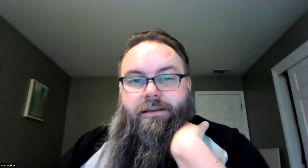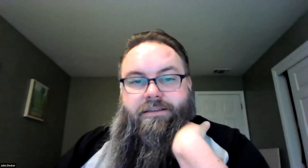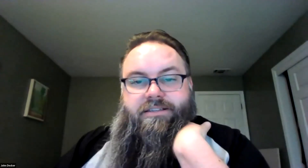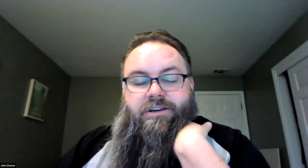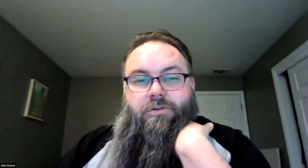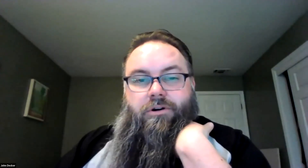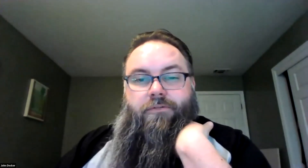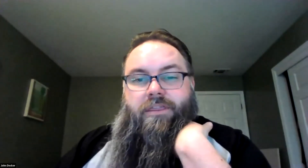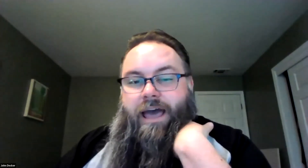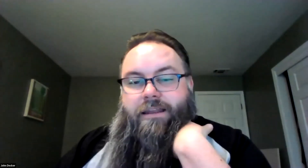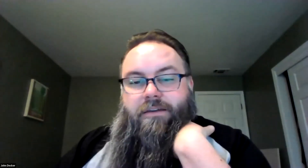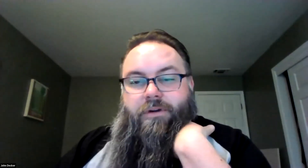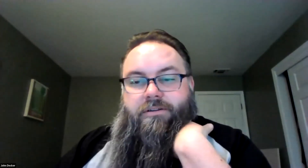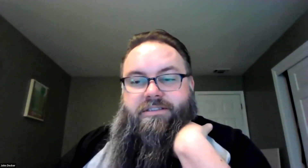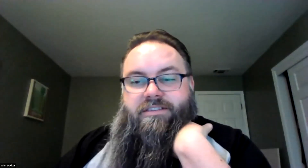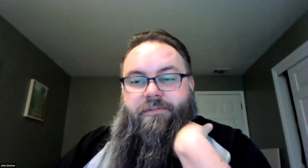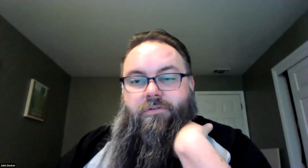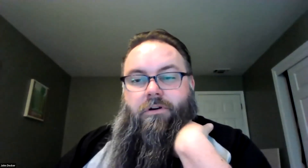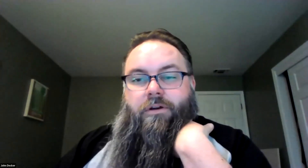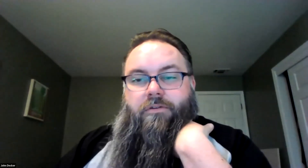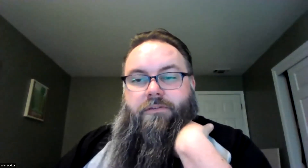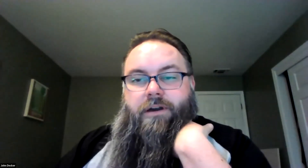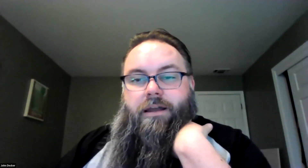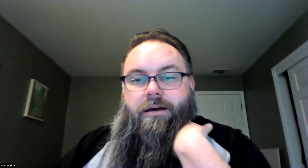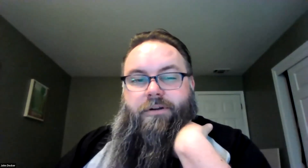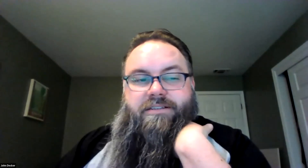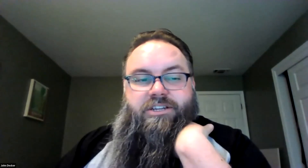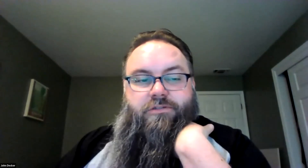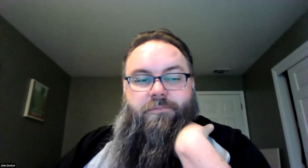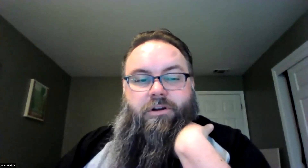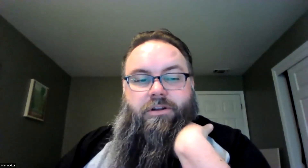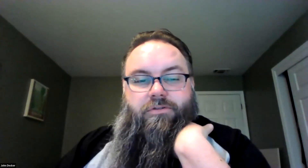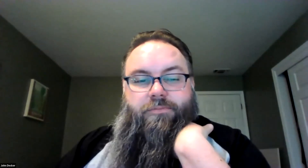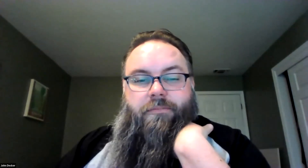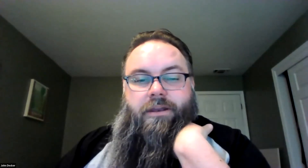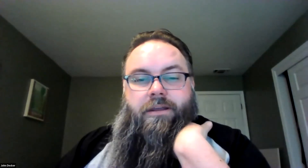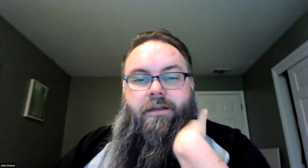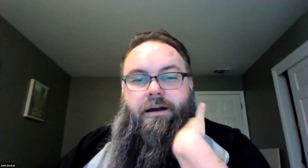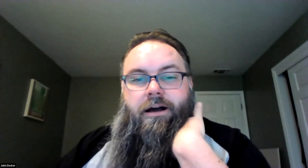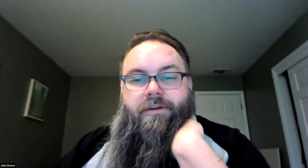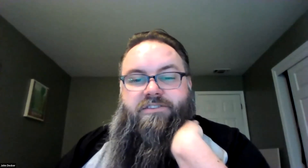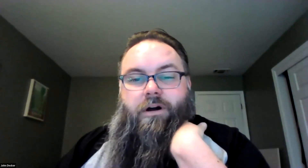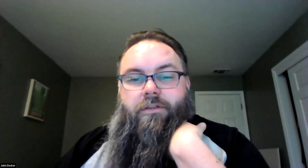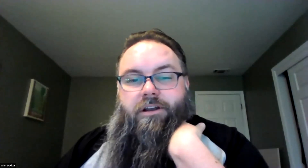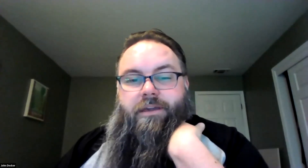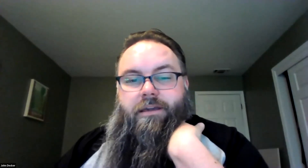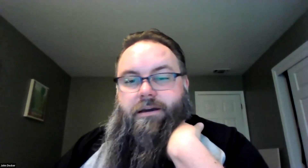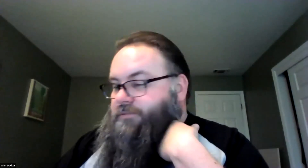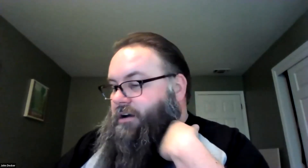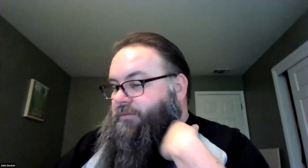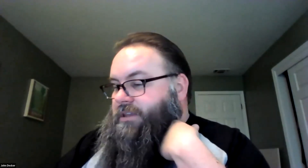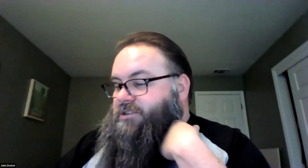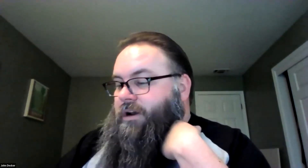agenda, is to go over that. And then we also, some of you are aware that we've got a presentation from our clinical department as well. They're going to